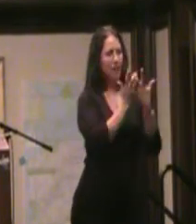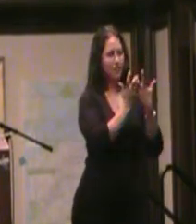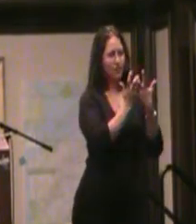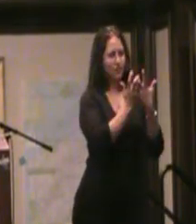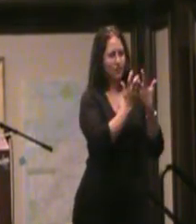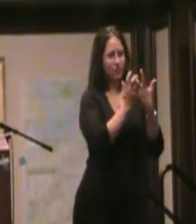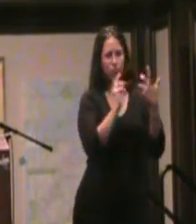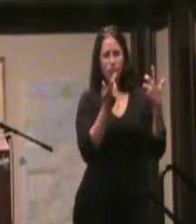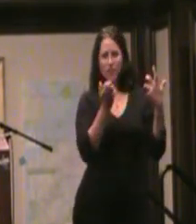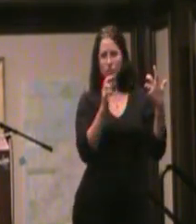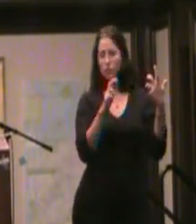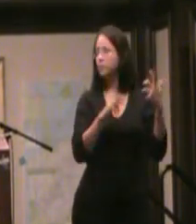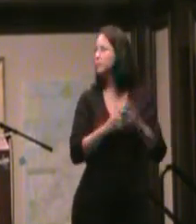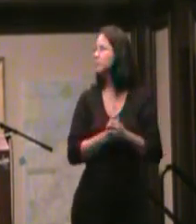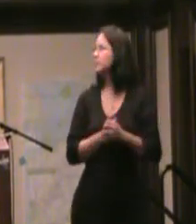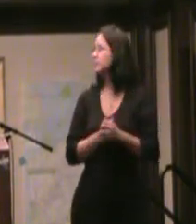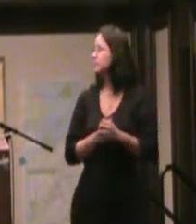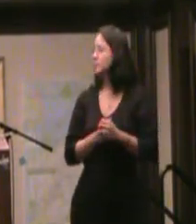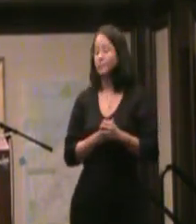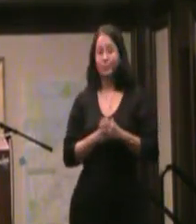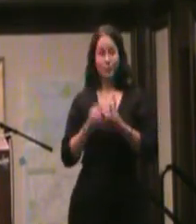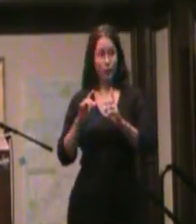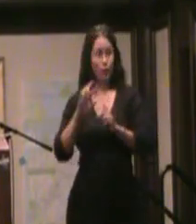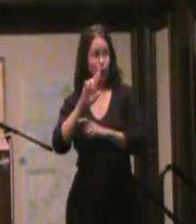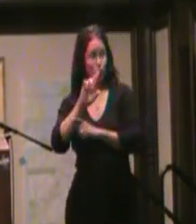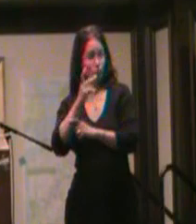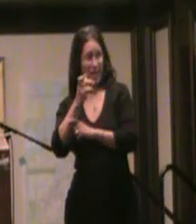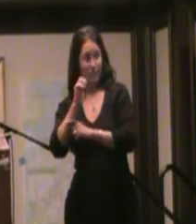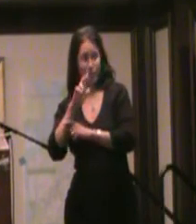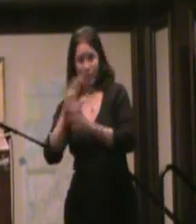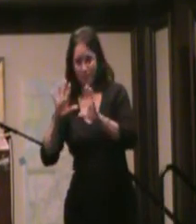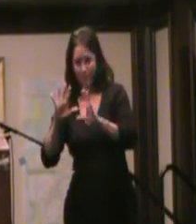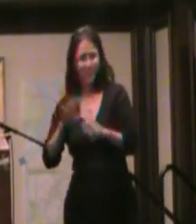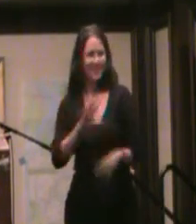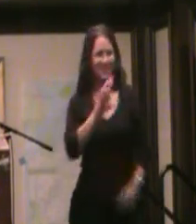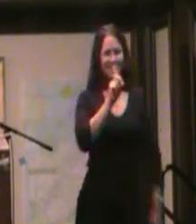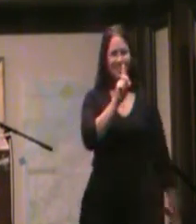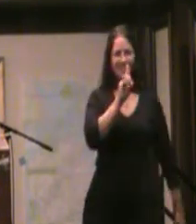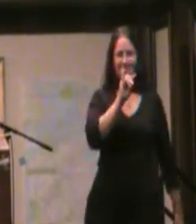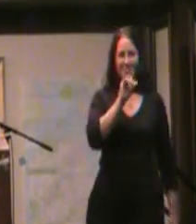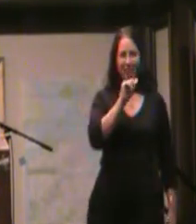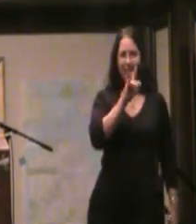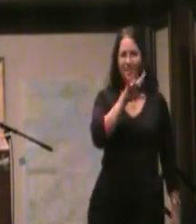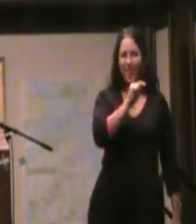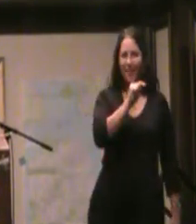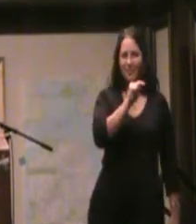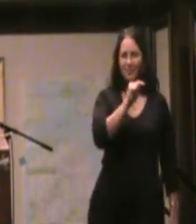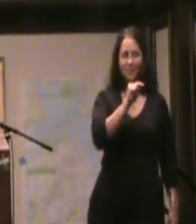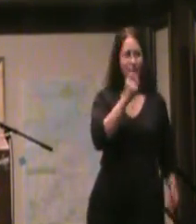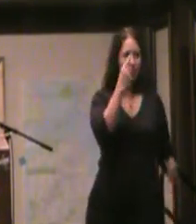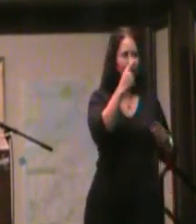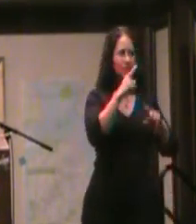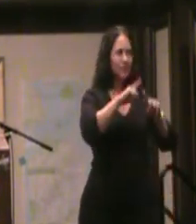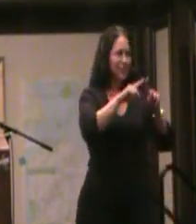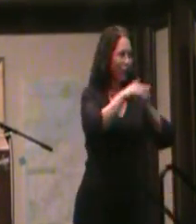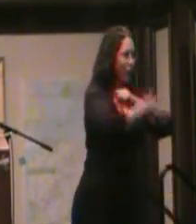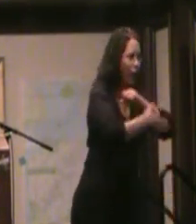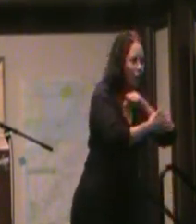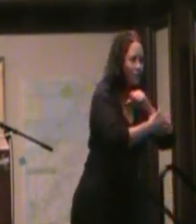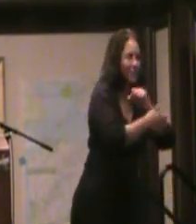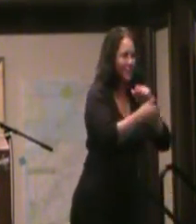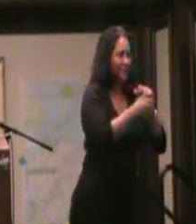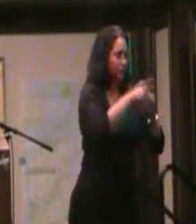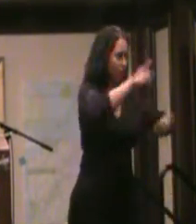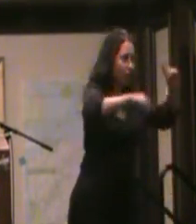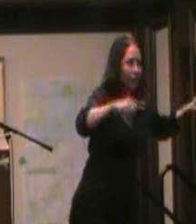Now, when you have register and dialect combined, different languages from different countries or